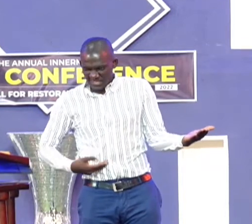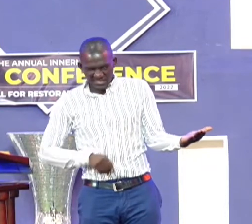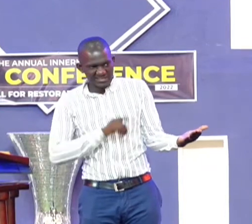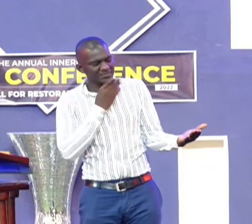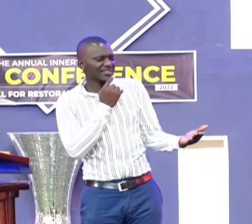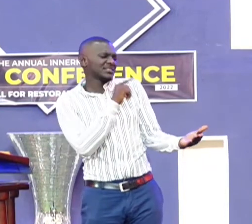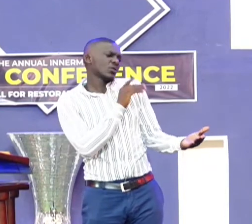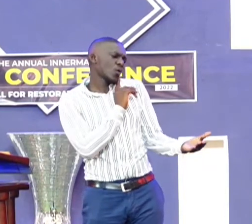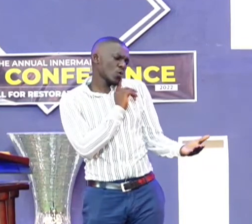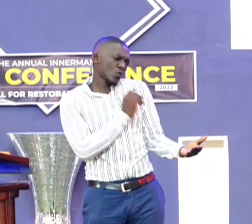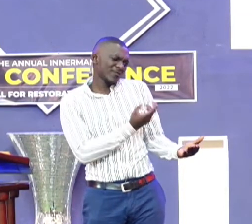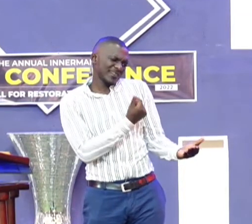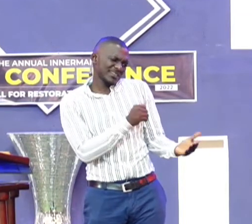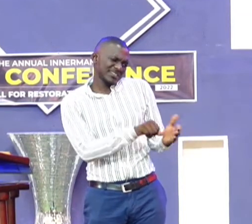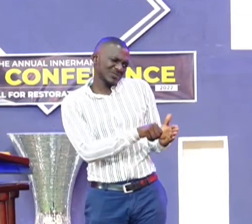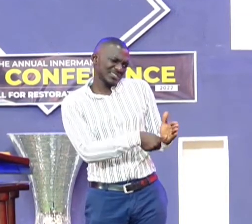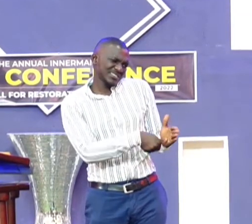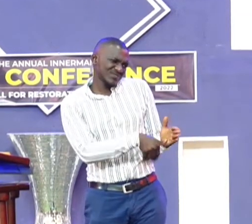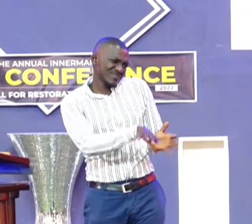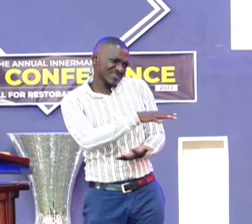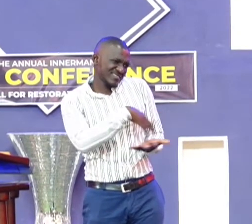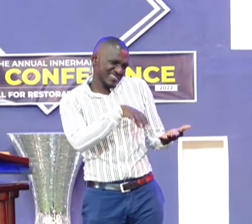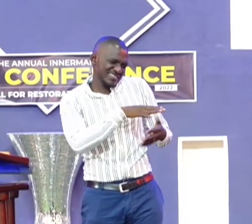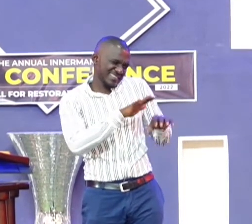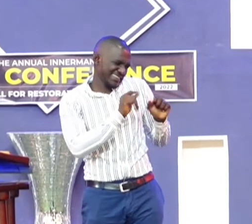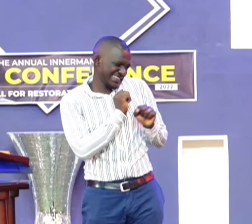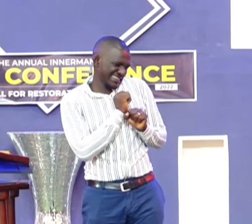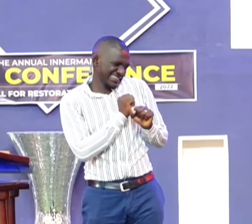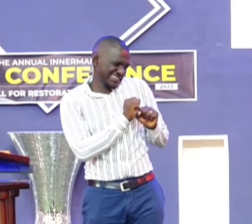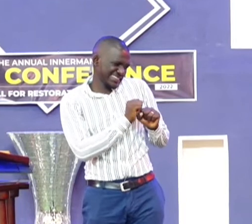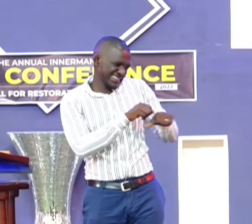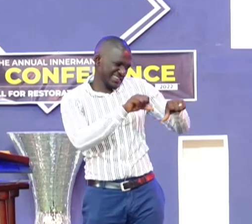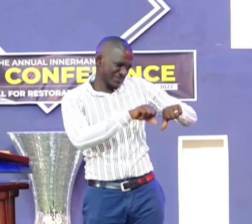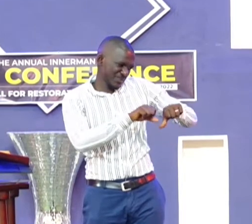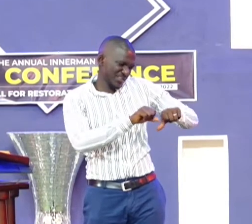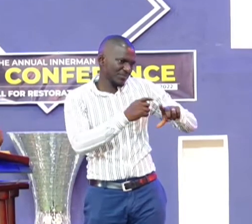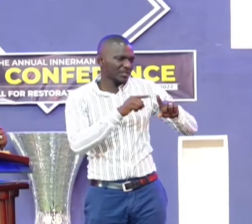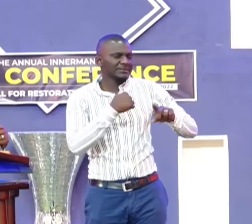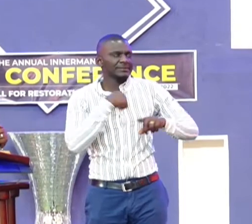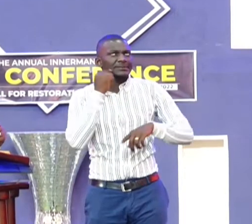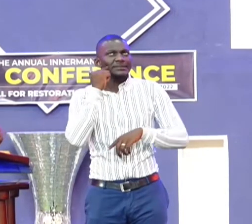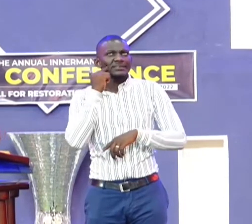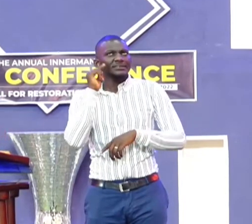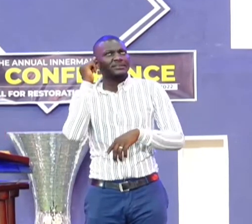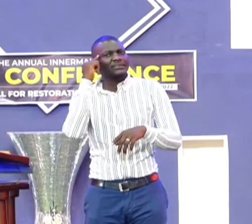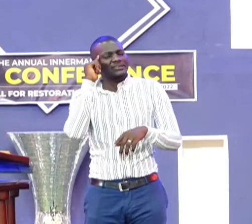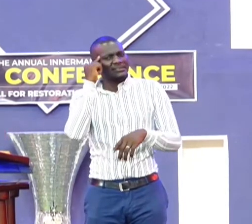byenfuna bikyankalanye. And he said, now finances have really Nayo manchenye okola. But what I'm going to do? Kankwate family yange. Let